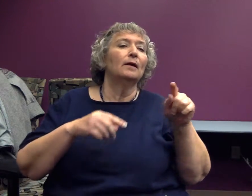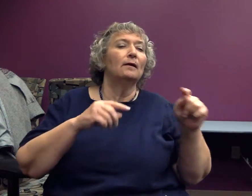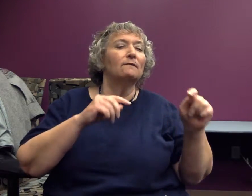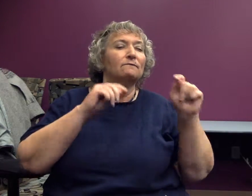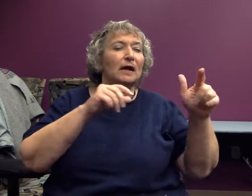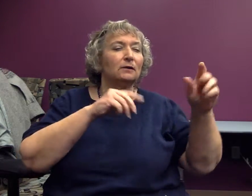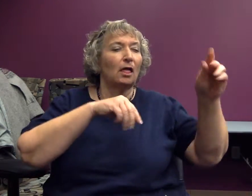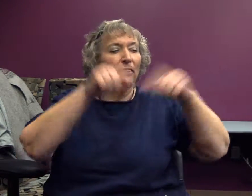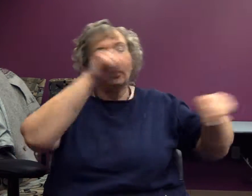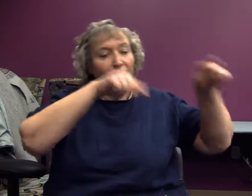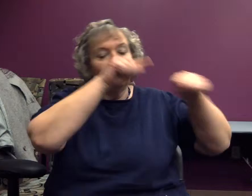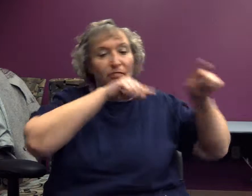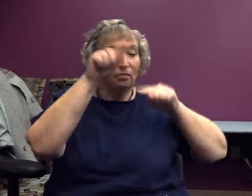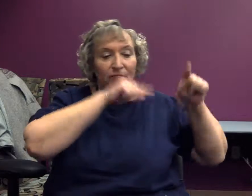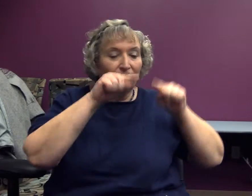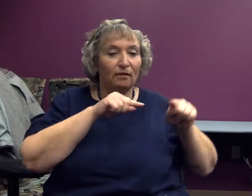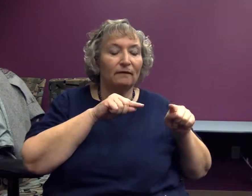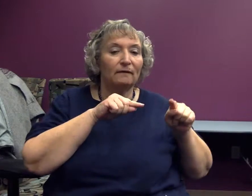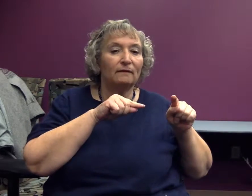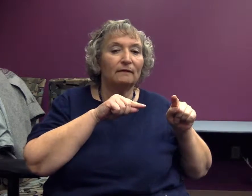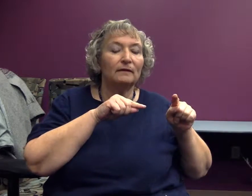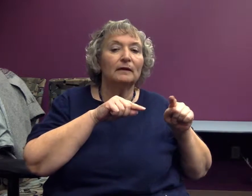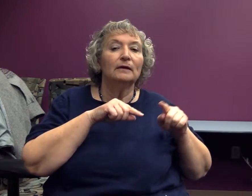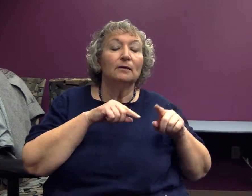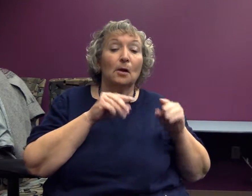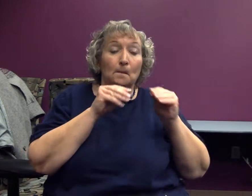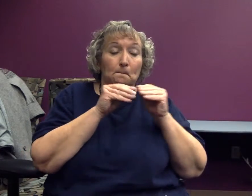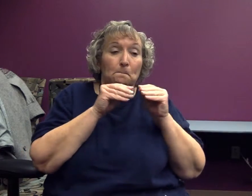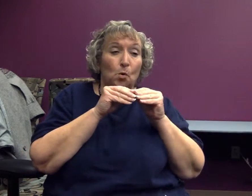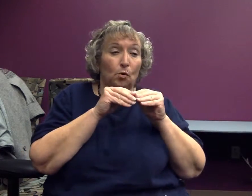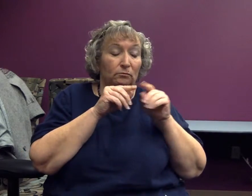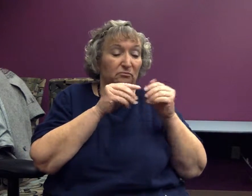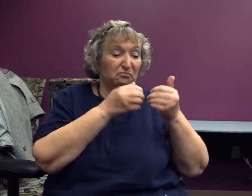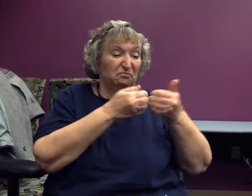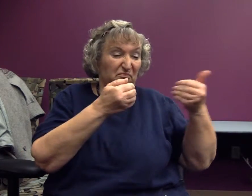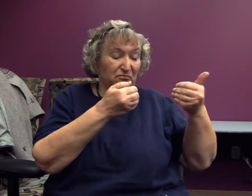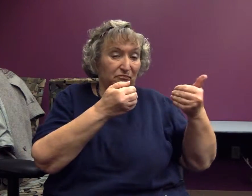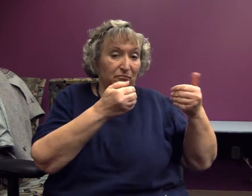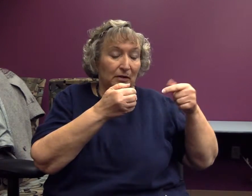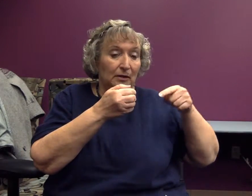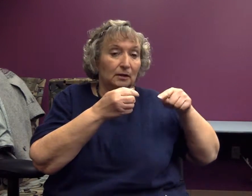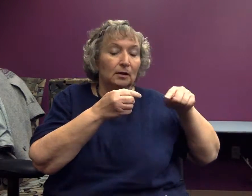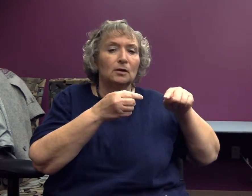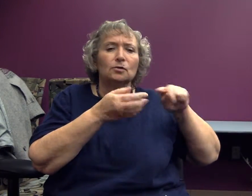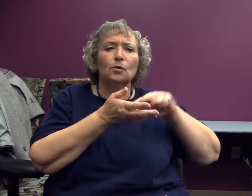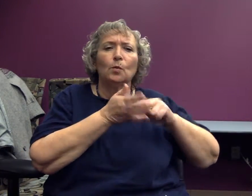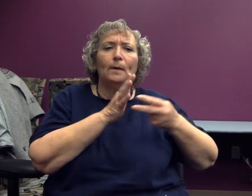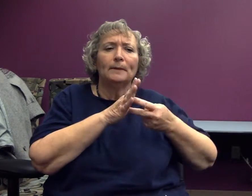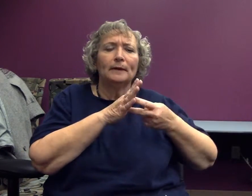molecules. If there's more space between the air molecules, what does that mean that you can put in those spaces?